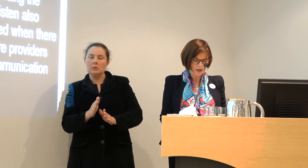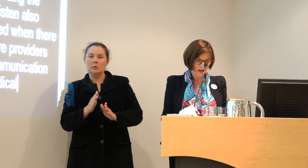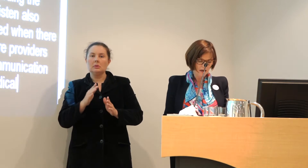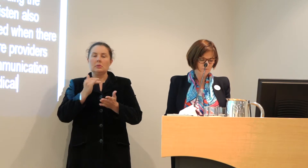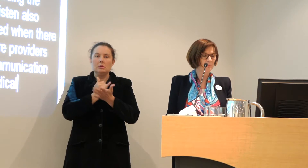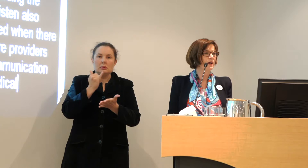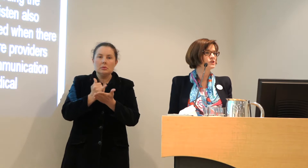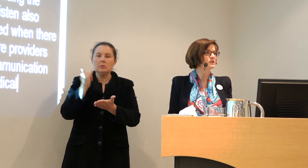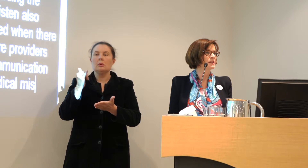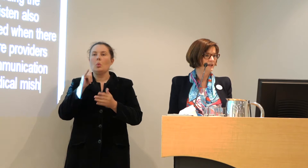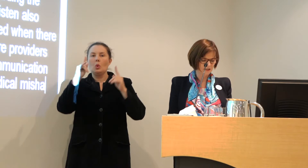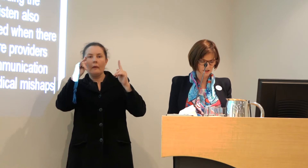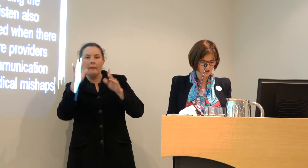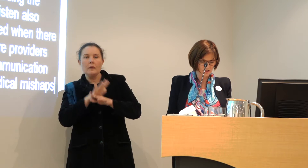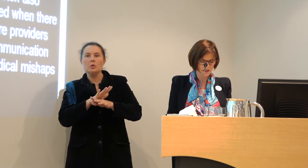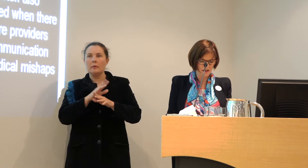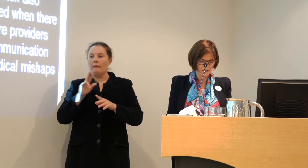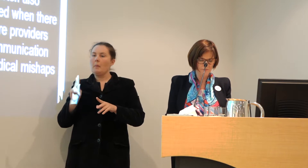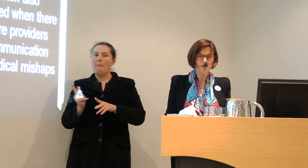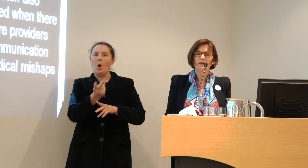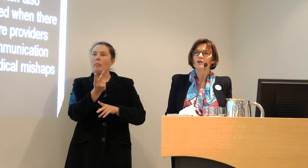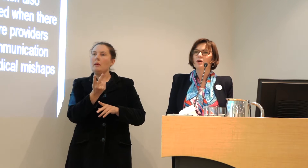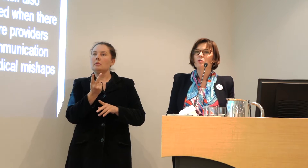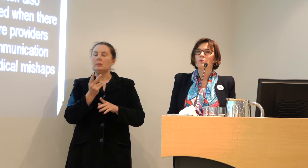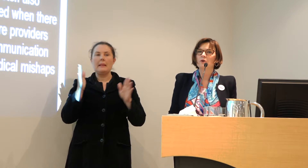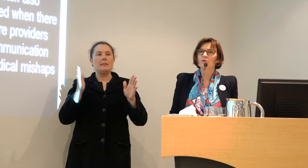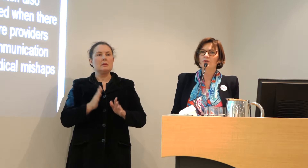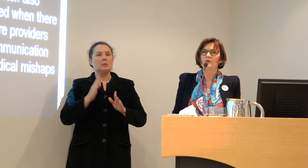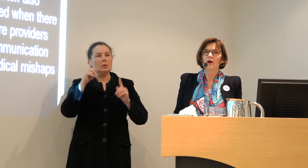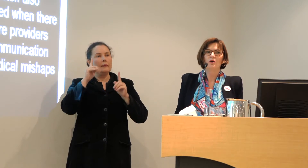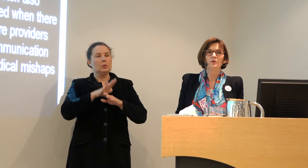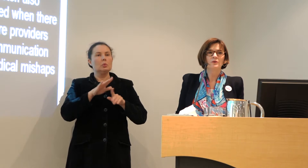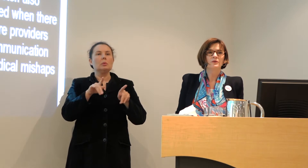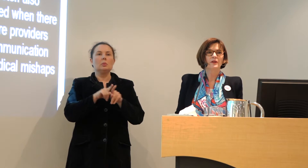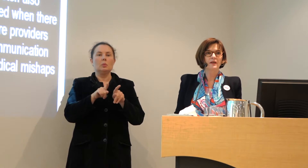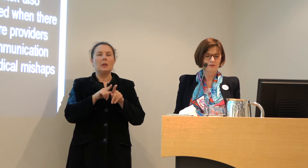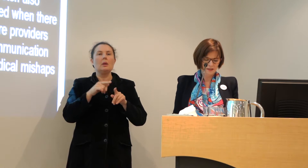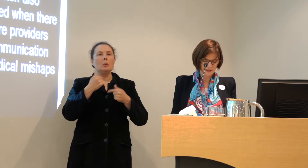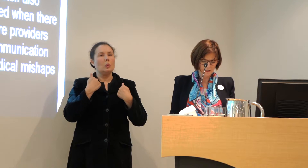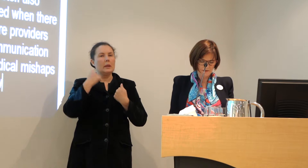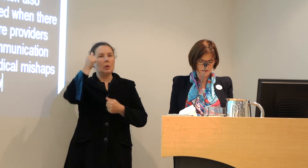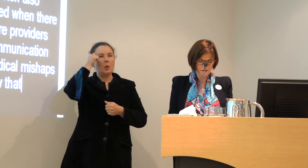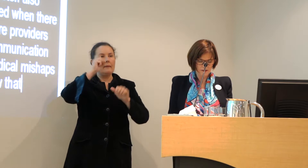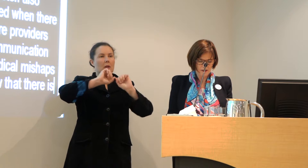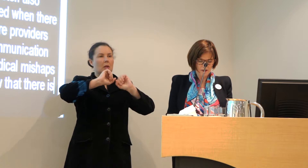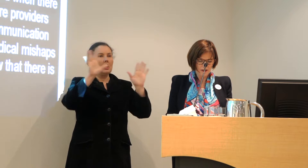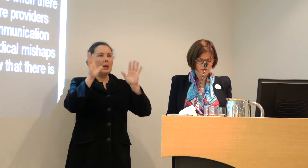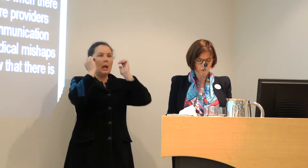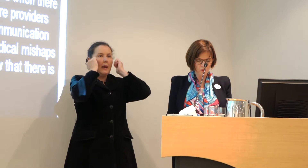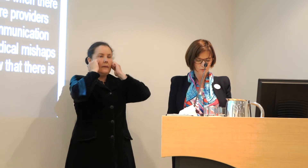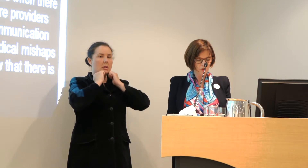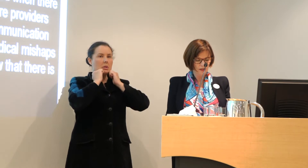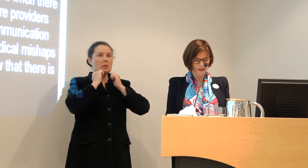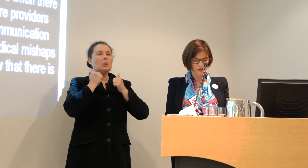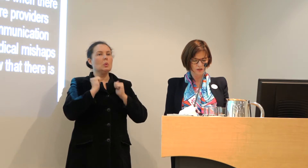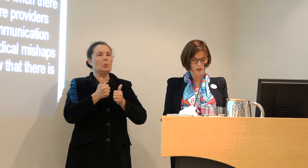confusion for patients and clinicians alike. We also know that there is clear evidence that